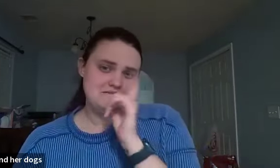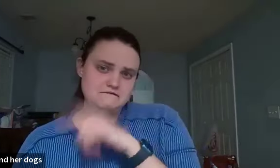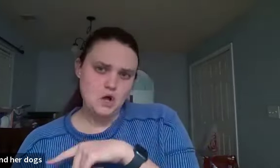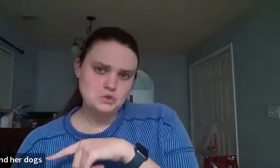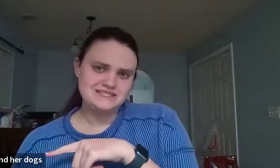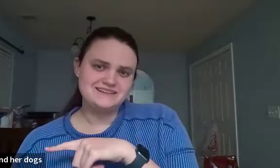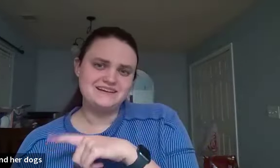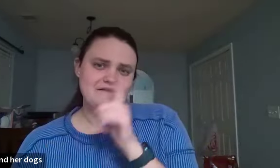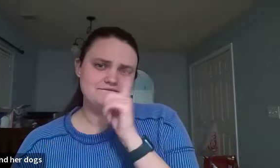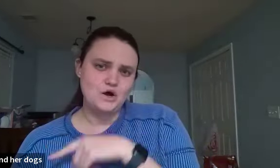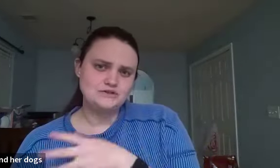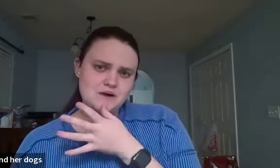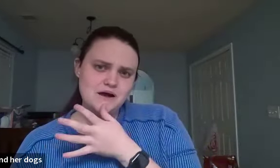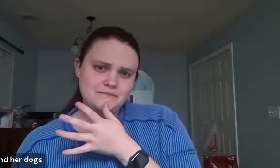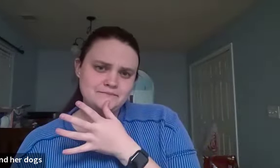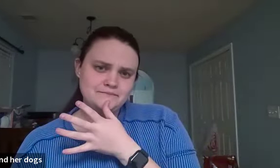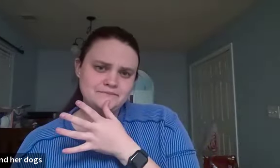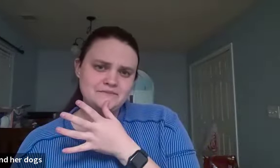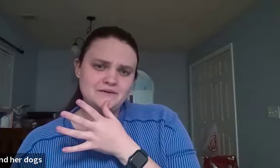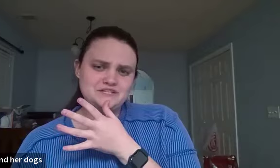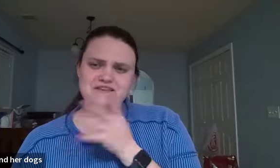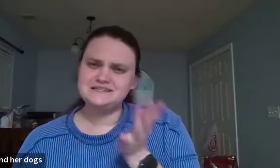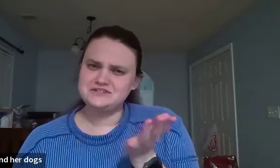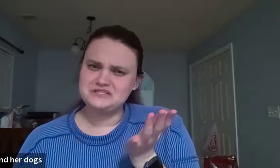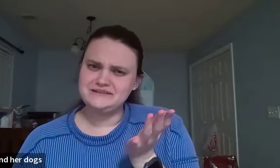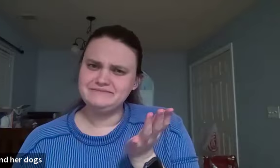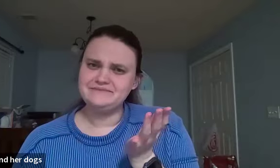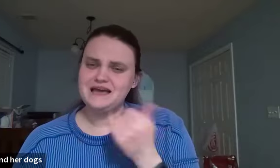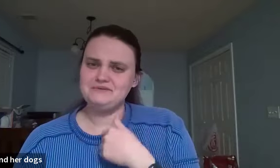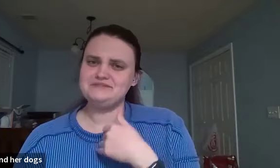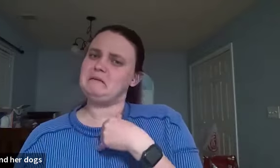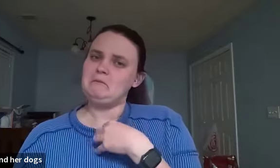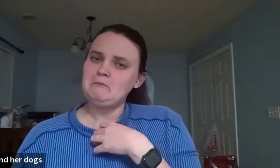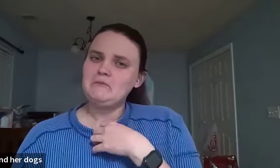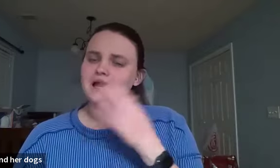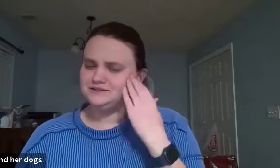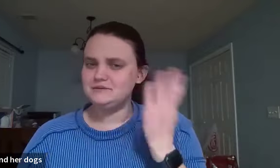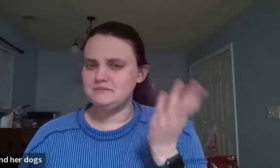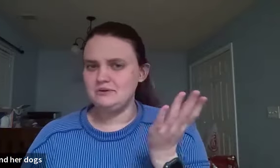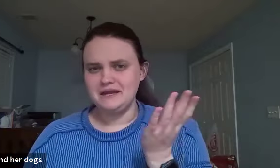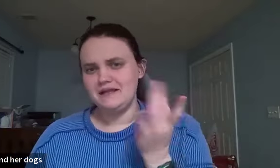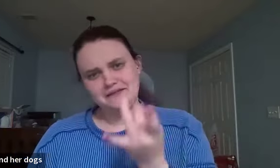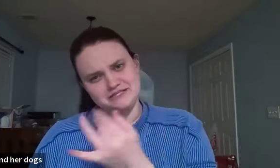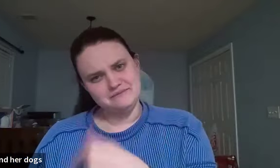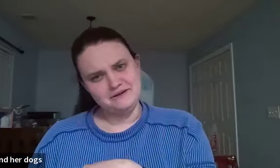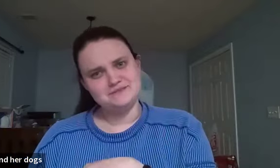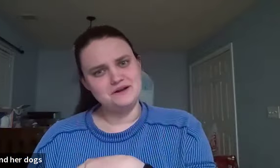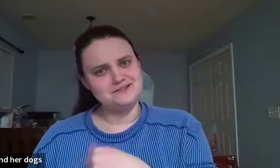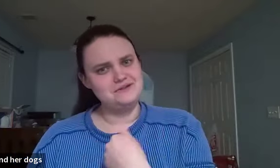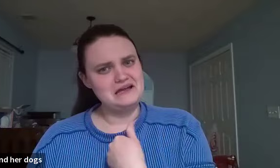saying false mom, which I think is interesting because I was like, I know some people may not like their step parents, but also